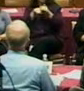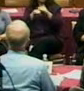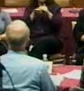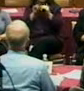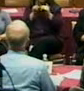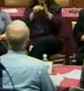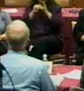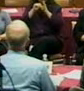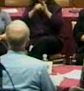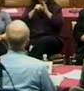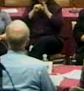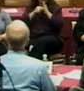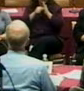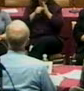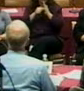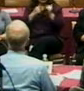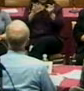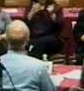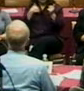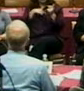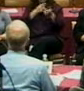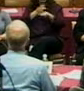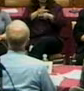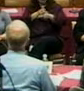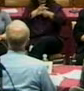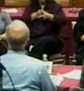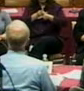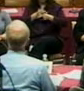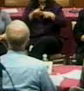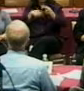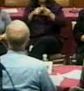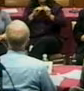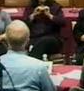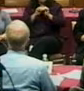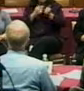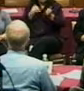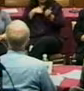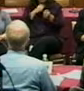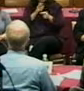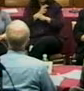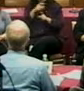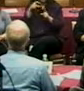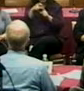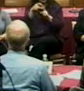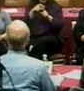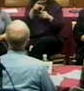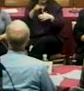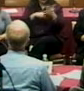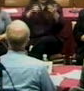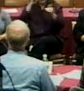to make sure that we are very careful about how we use the word and what we think of the word consensus.